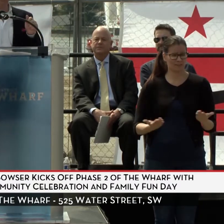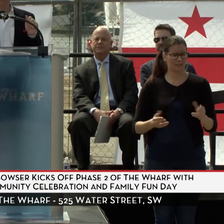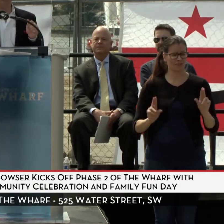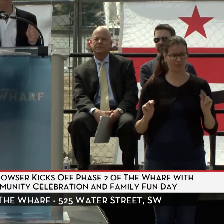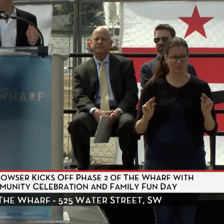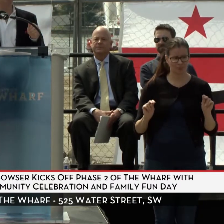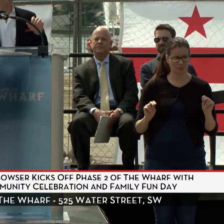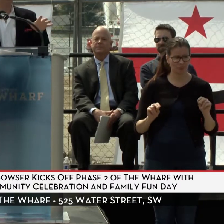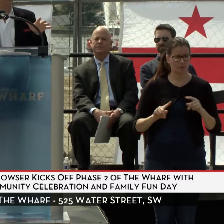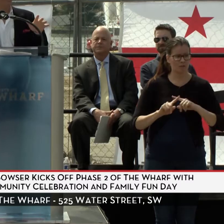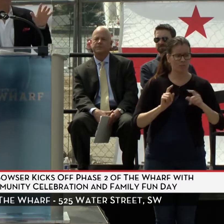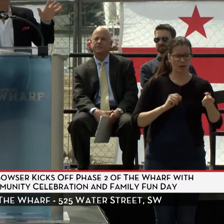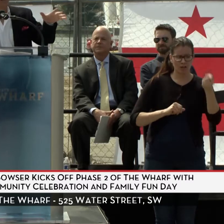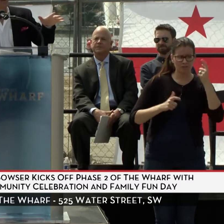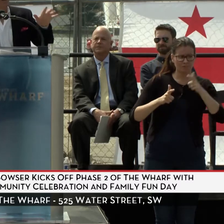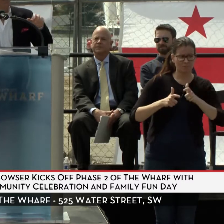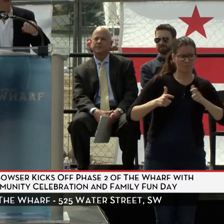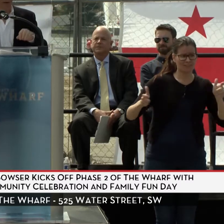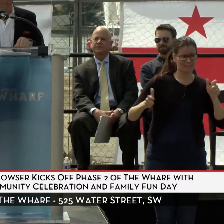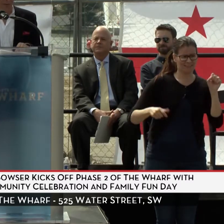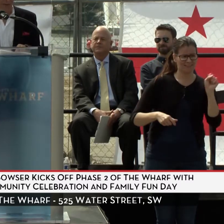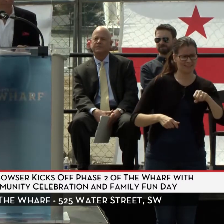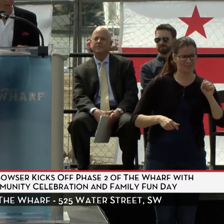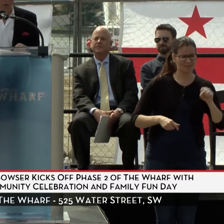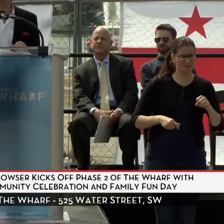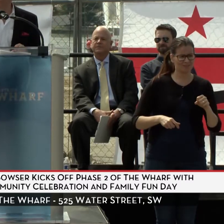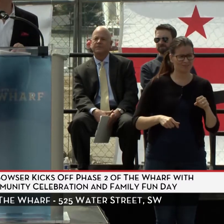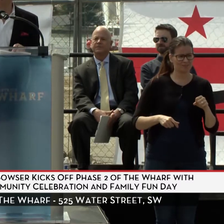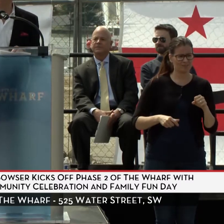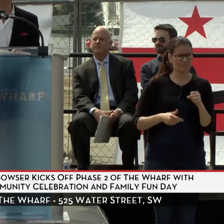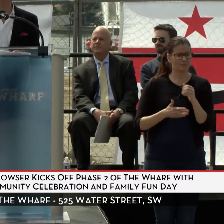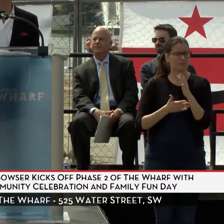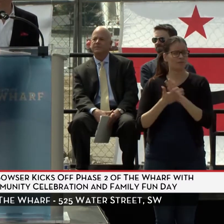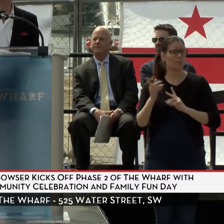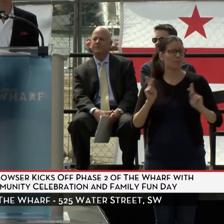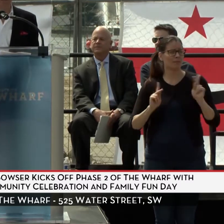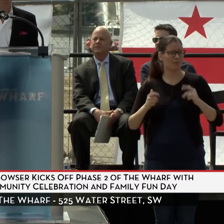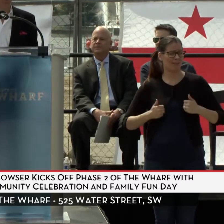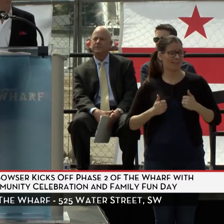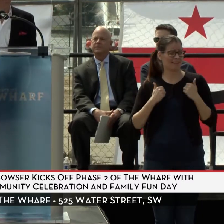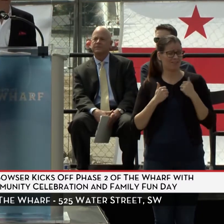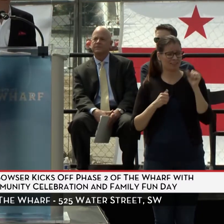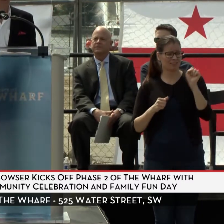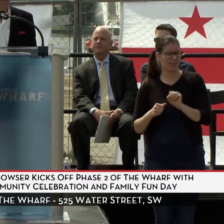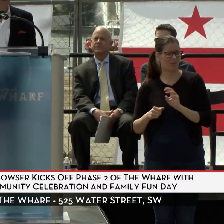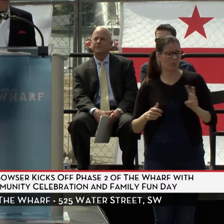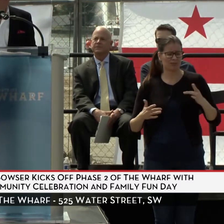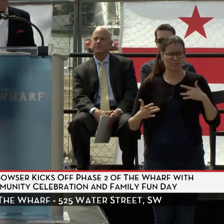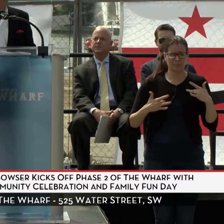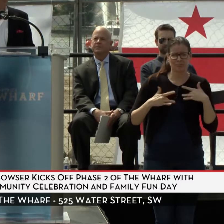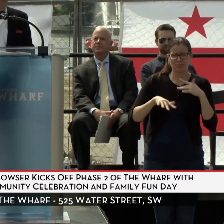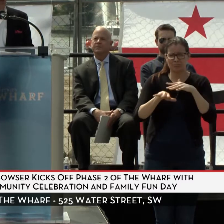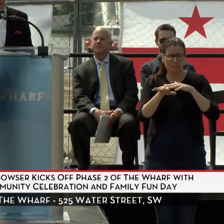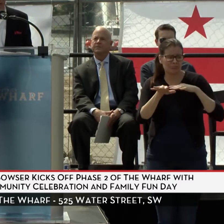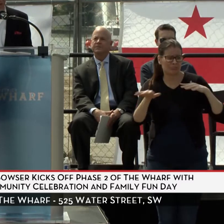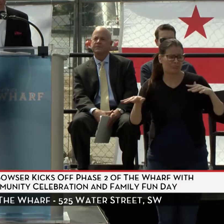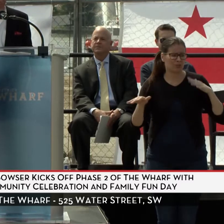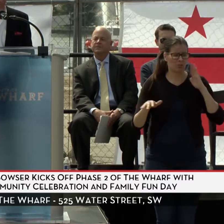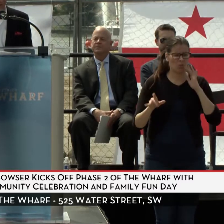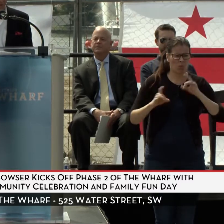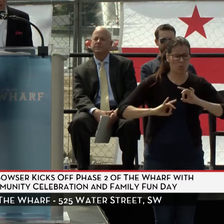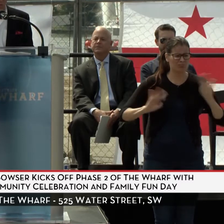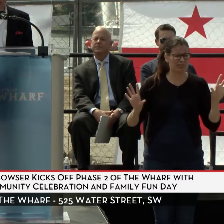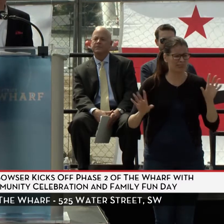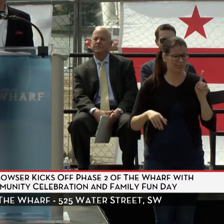But when folks are concerned about the traffic, and they may be, we also have under construction, and I want to remind the district officials who are